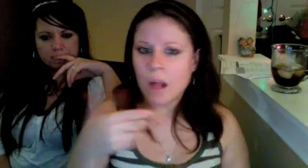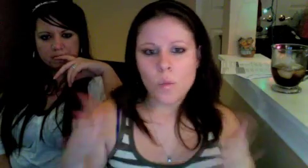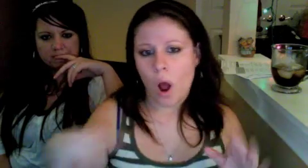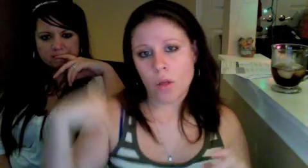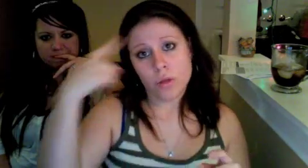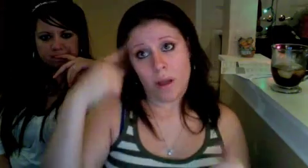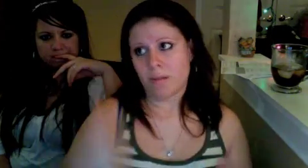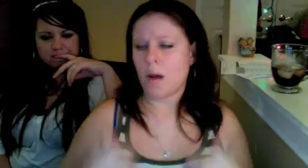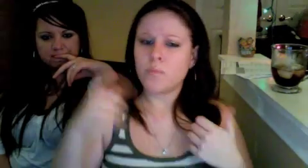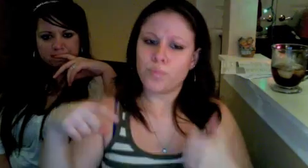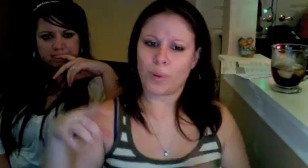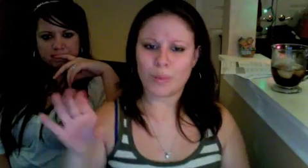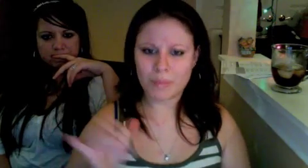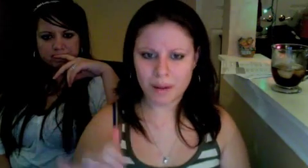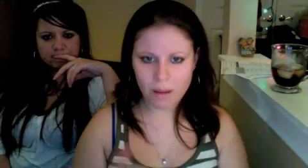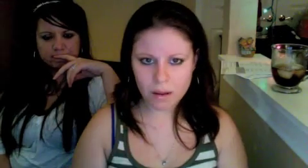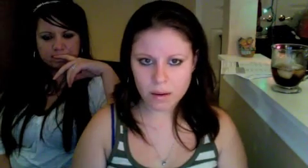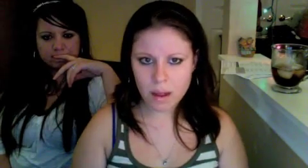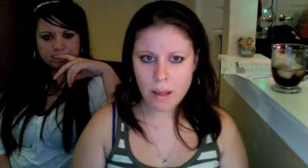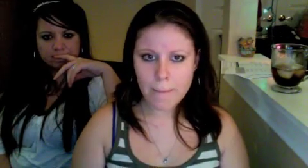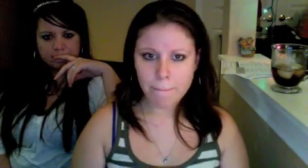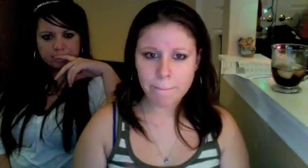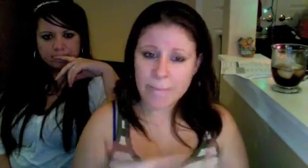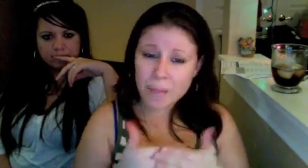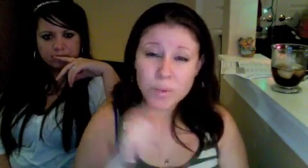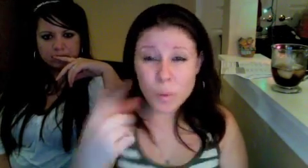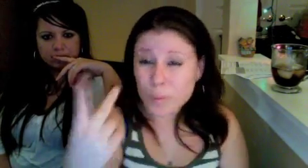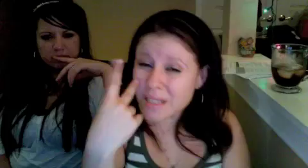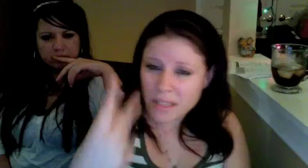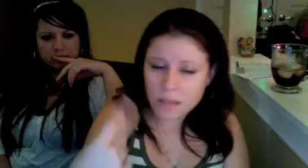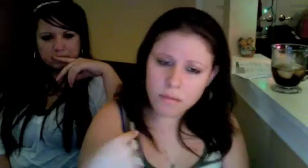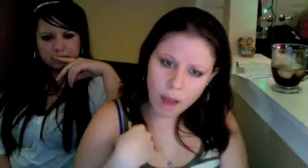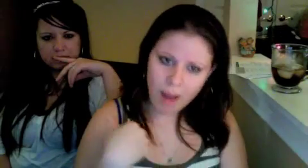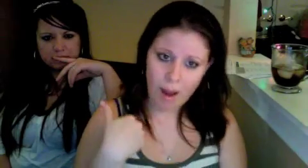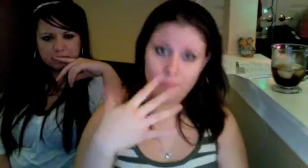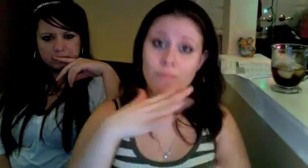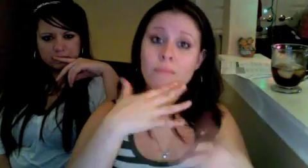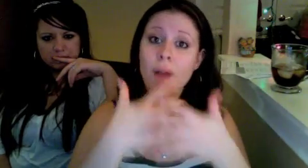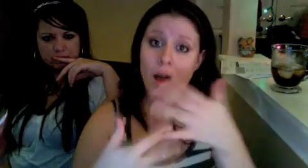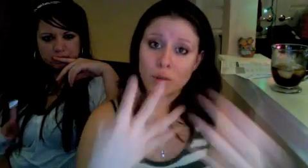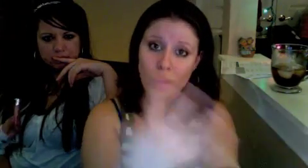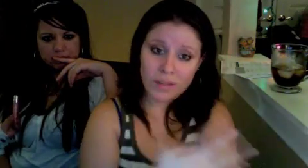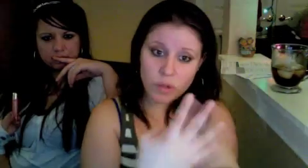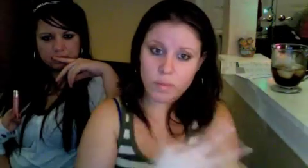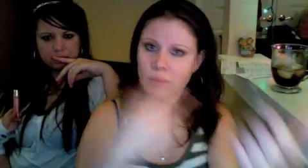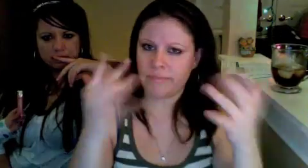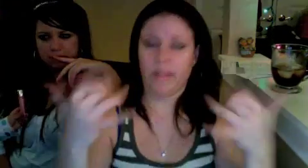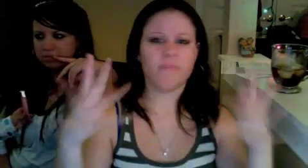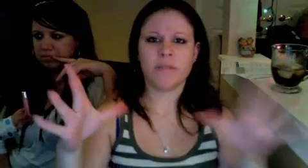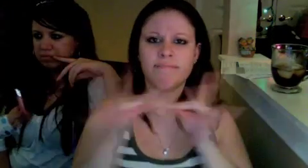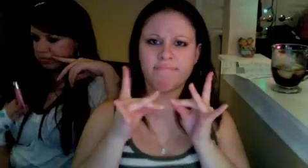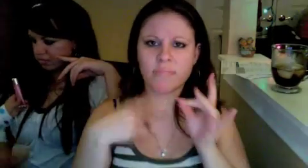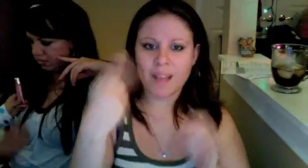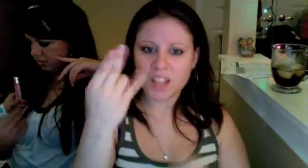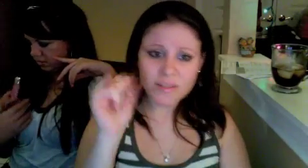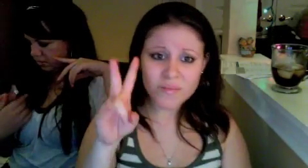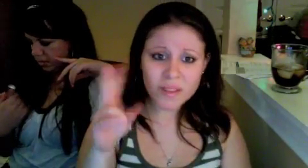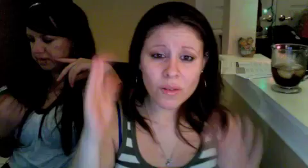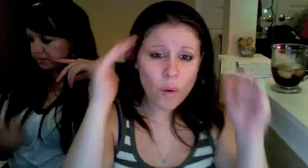I thought my life was supposed to be. Baby, don't you see? I had a blood transfusion that left me with HIV. Hope didn't exist to